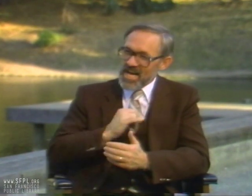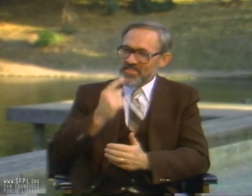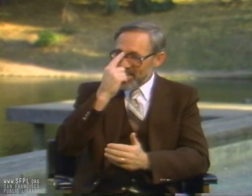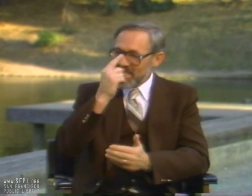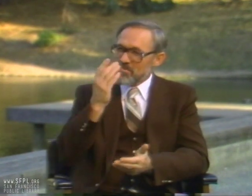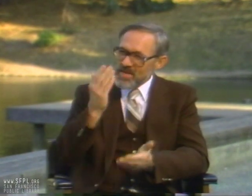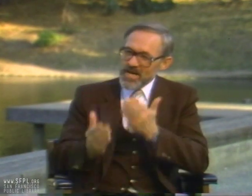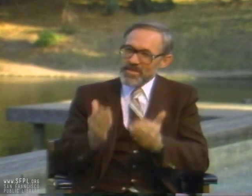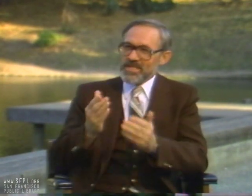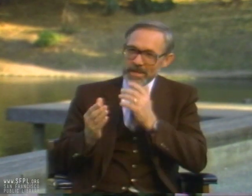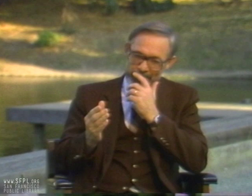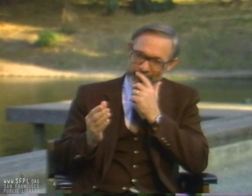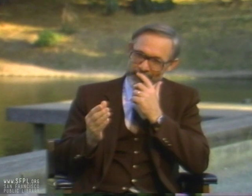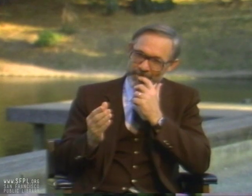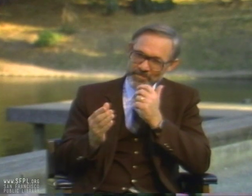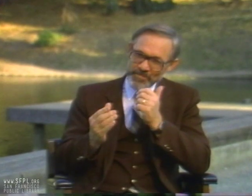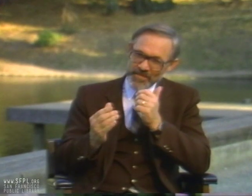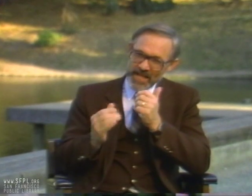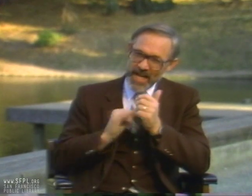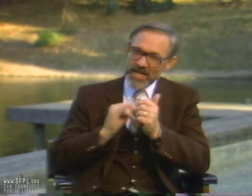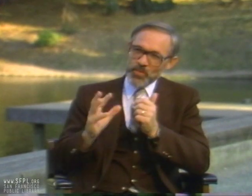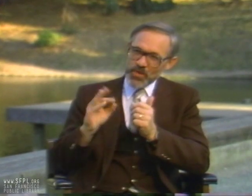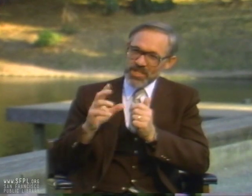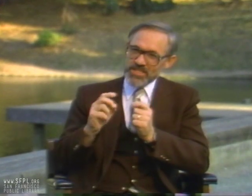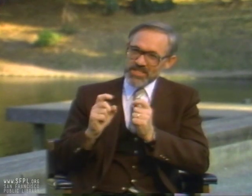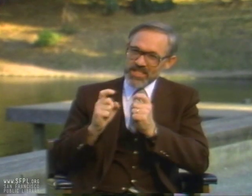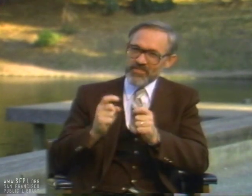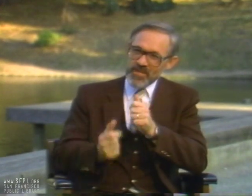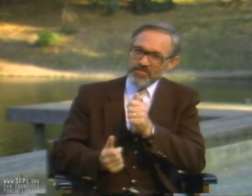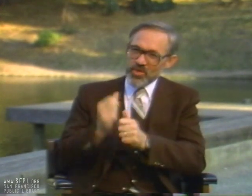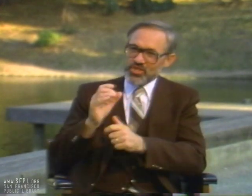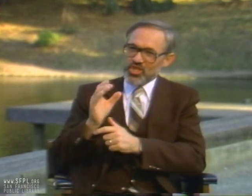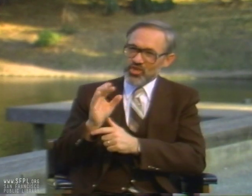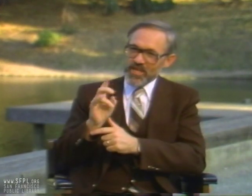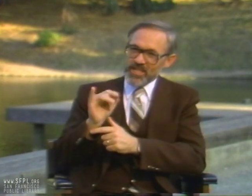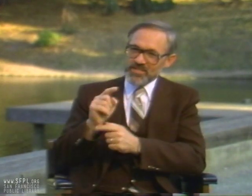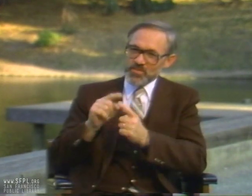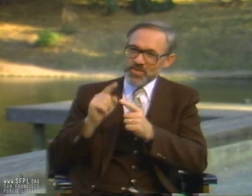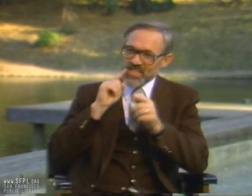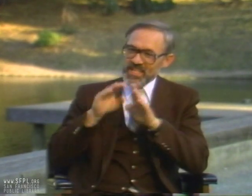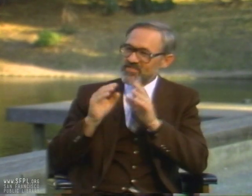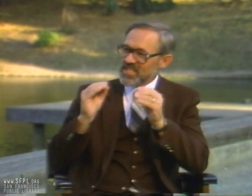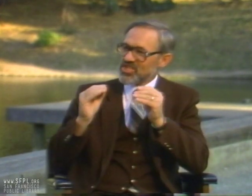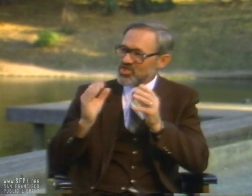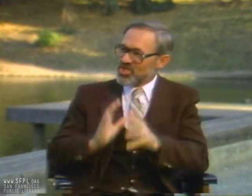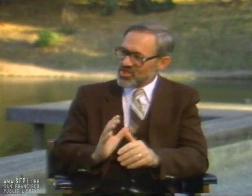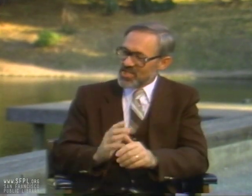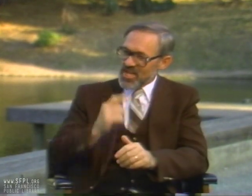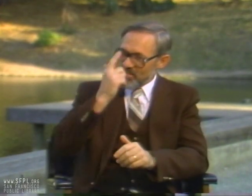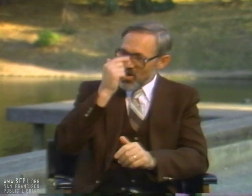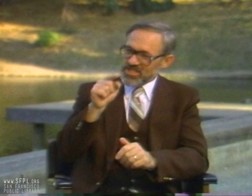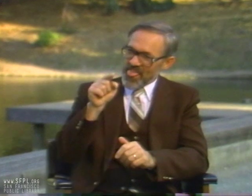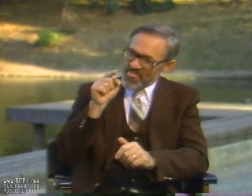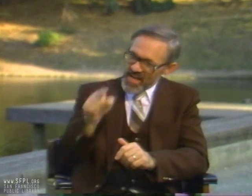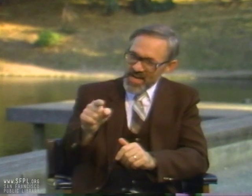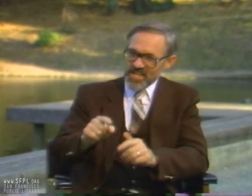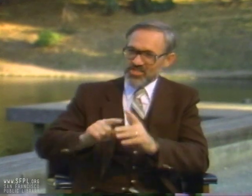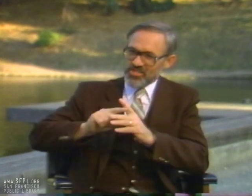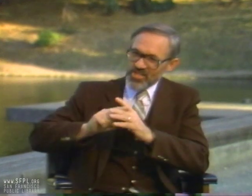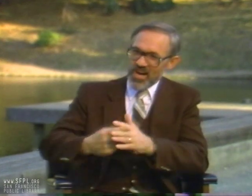think, maybe, I would give the most credit to deaf teachers, because they're the ones who started